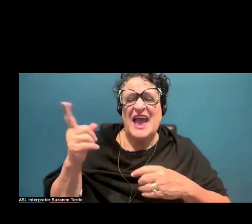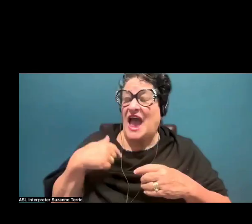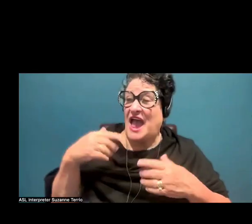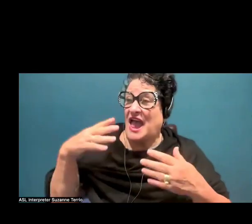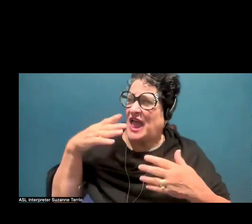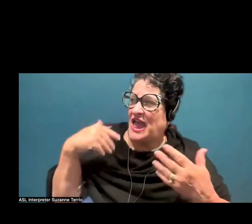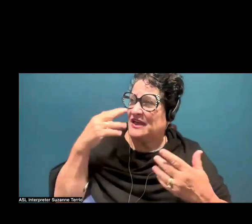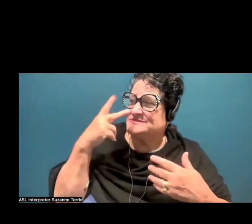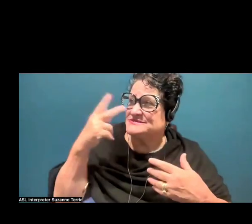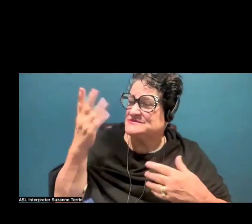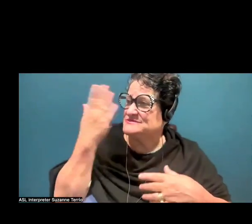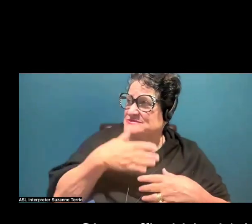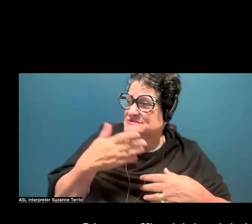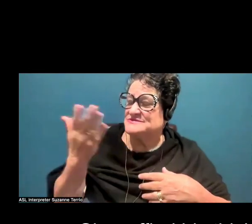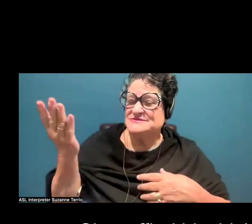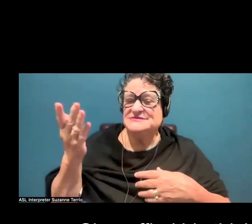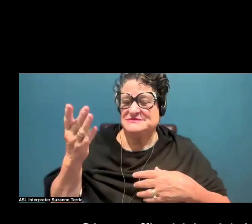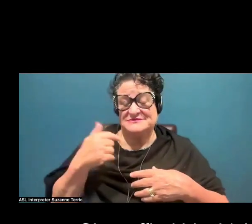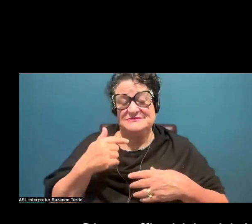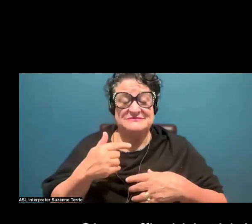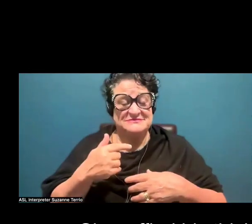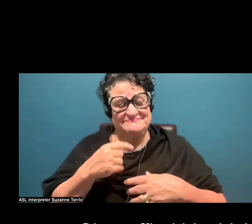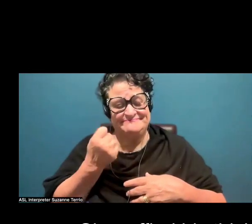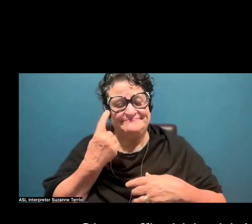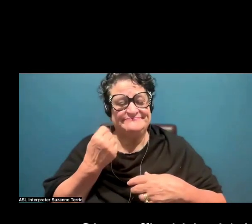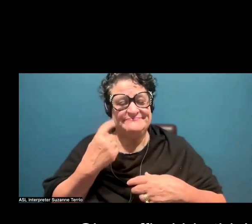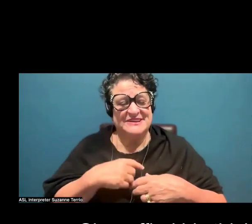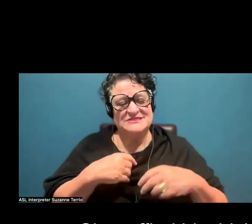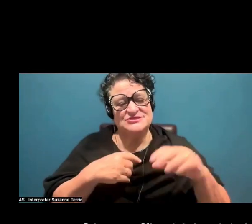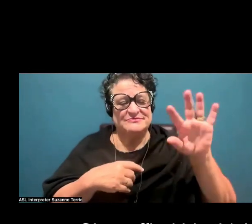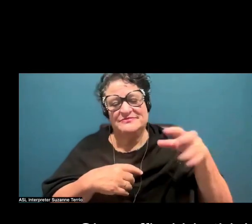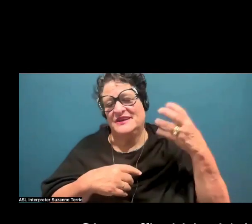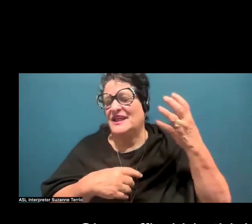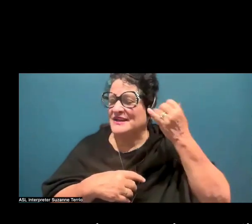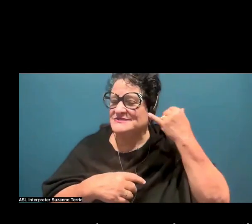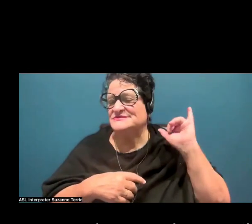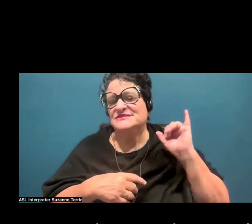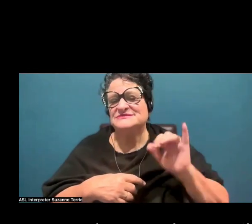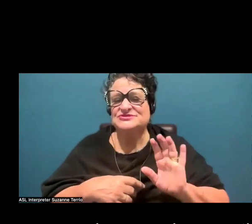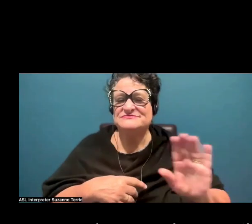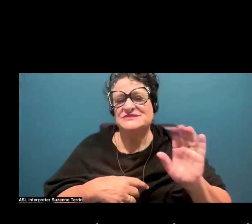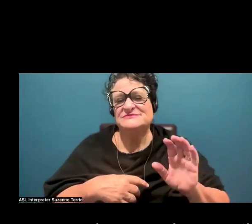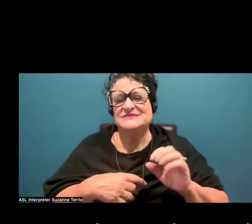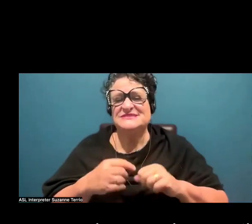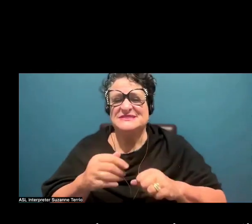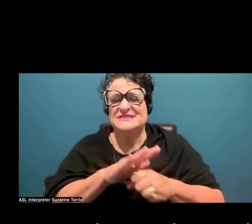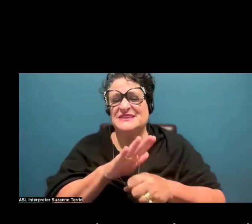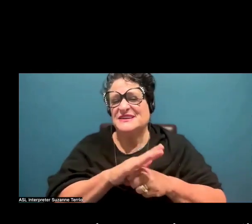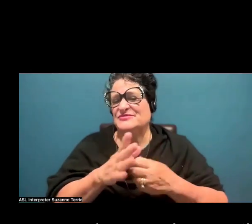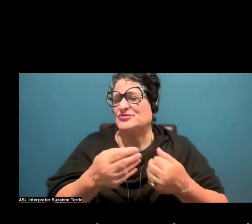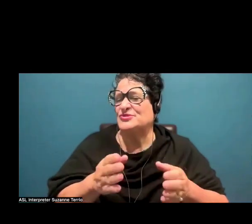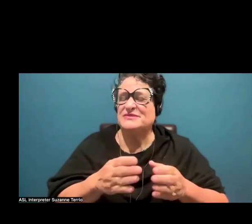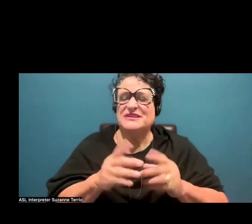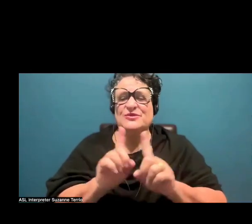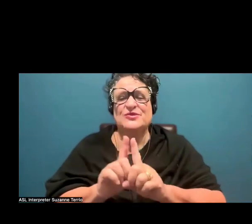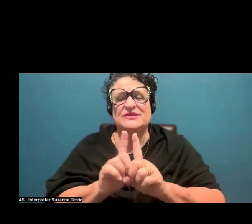you. Clearly. She ruffled his thick mop of blonde hair and gave him a gentle shove until he'd made enough room that they could walk on the path side by